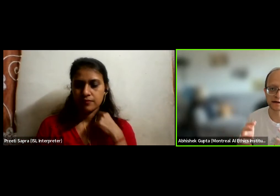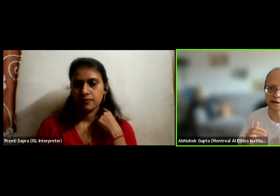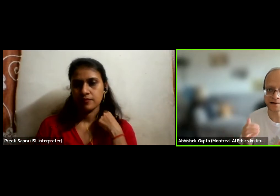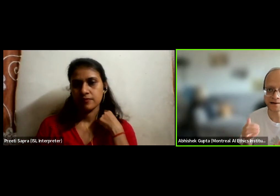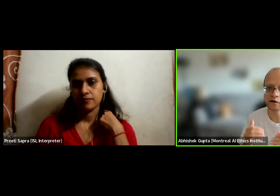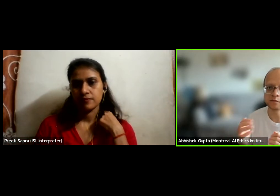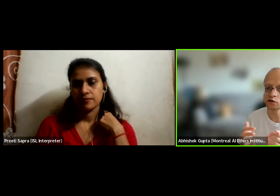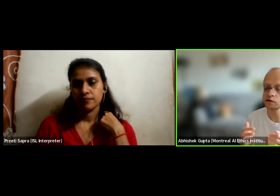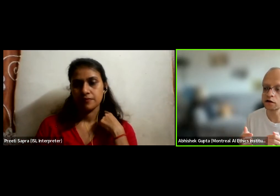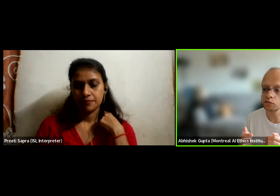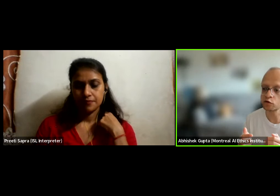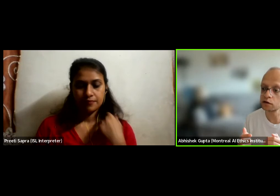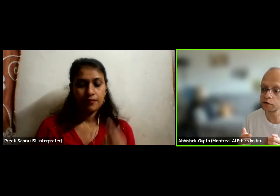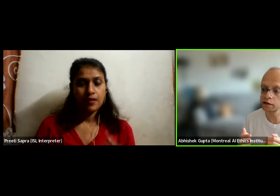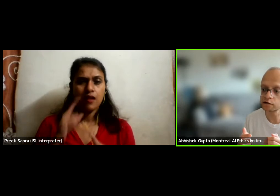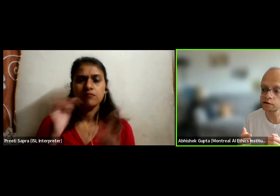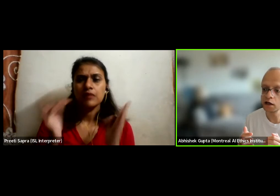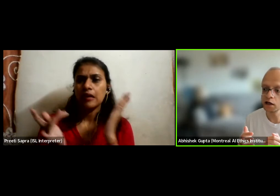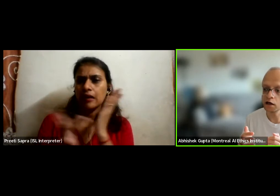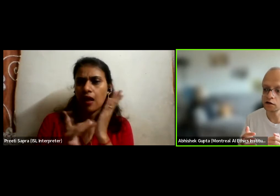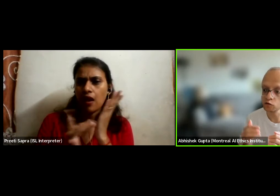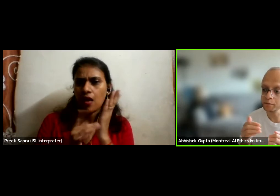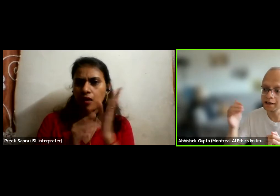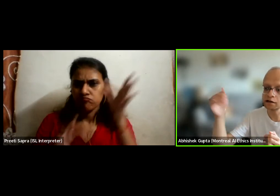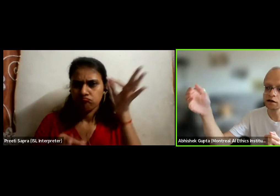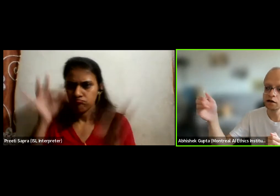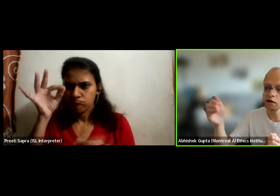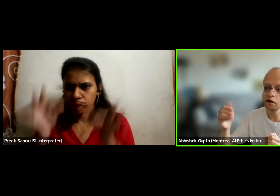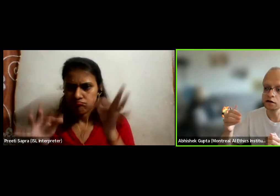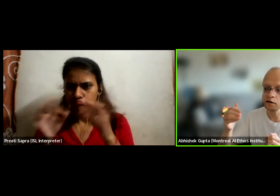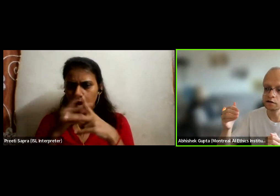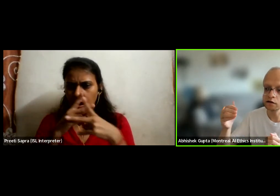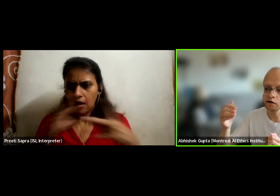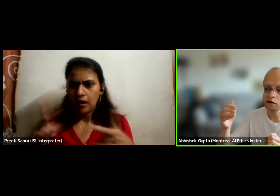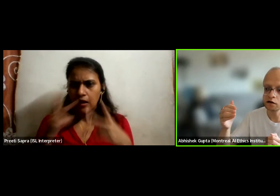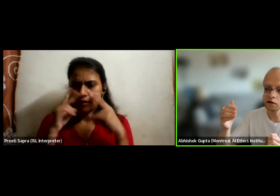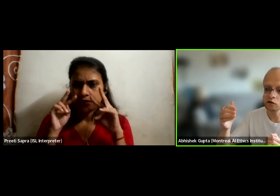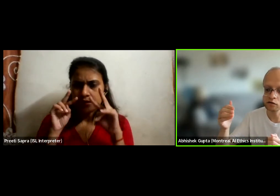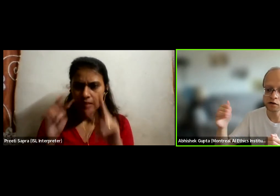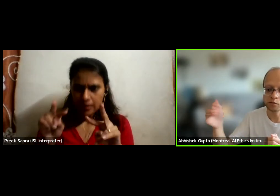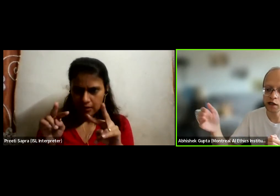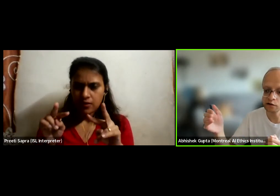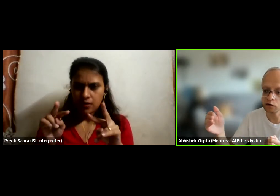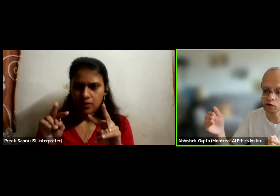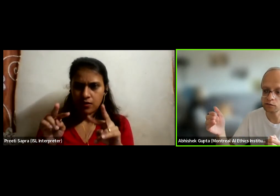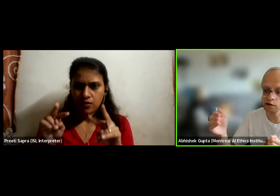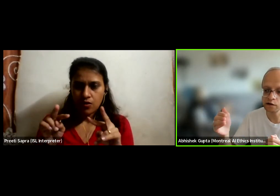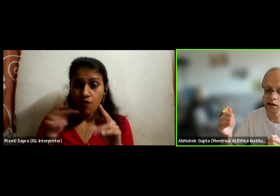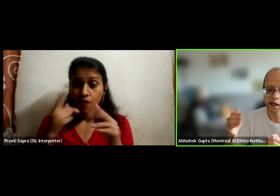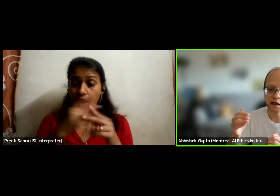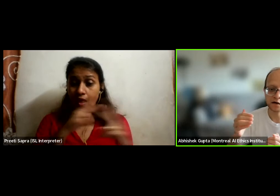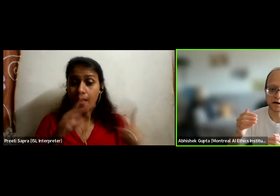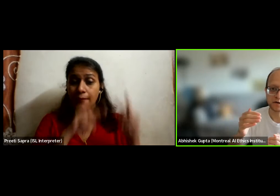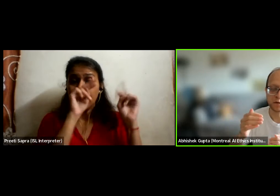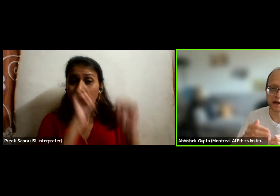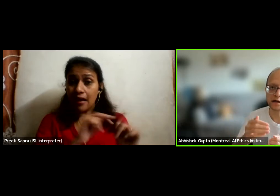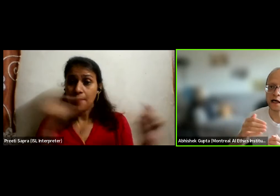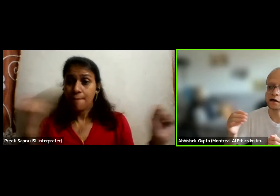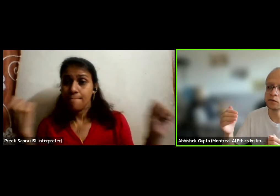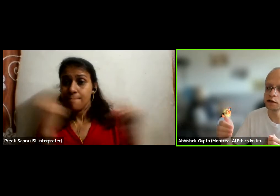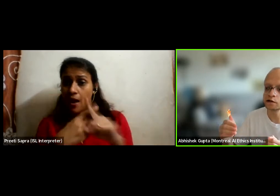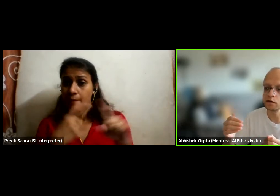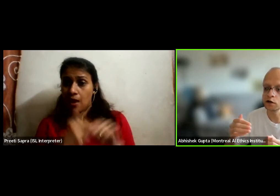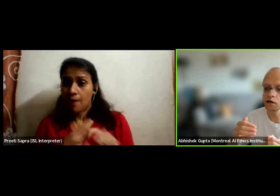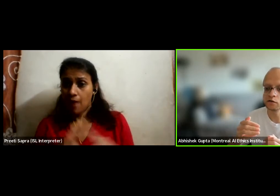all these technical measures that are put in place to meet these compliance requirements, and whether